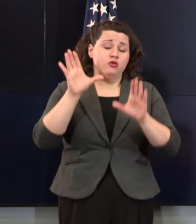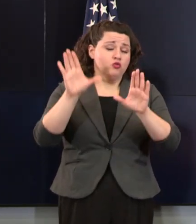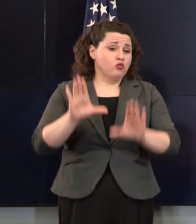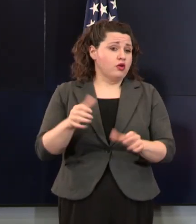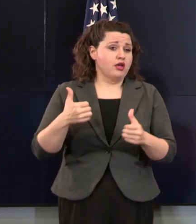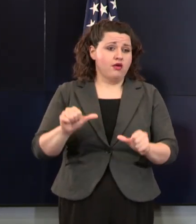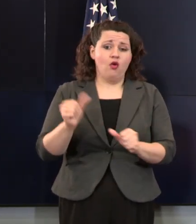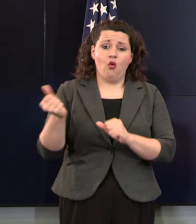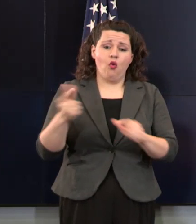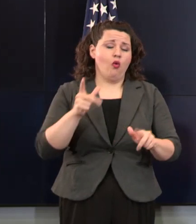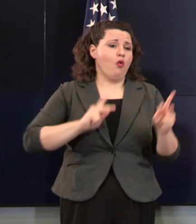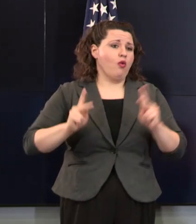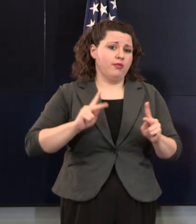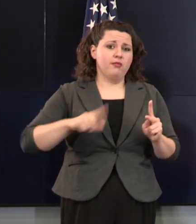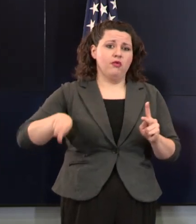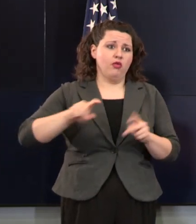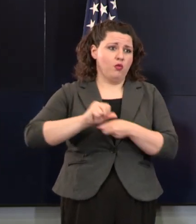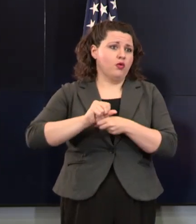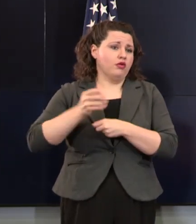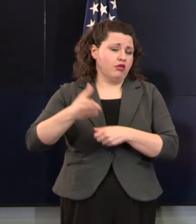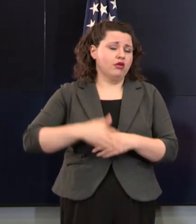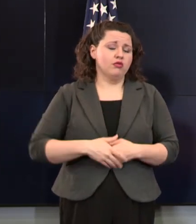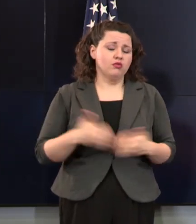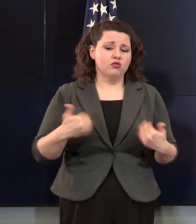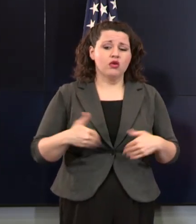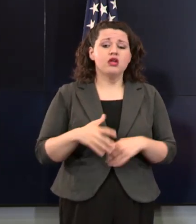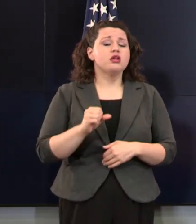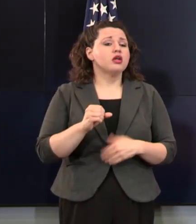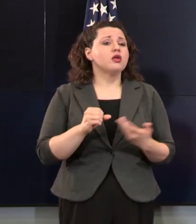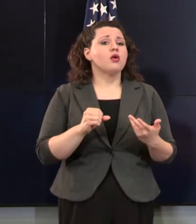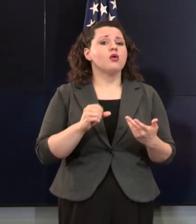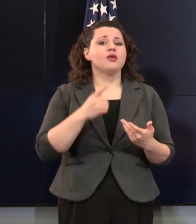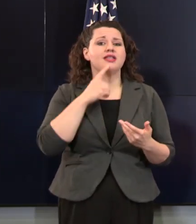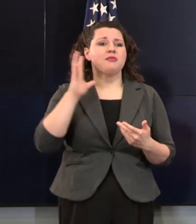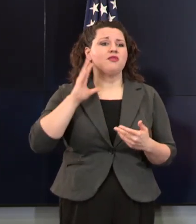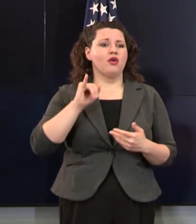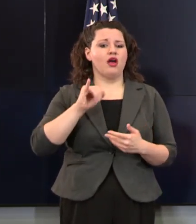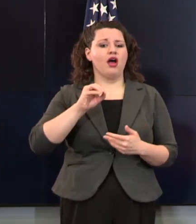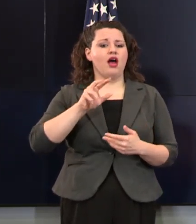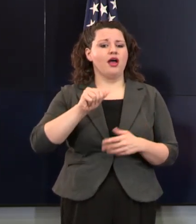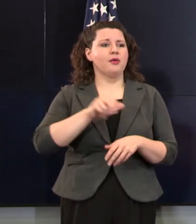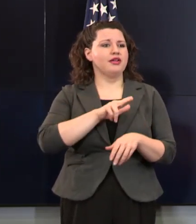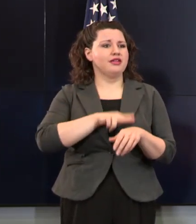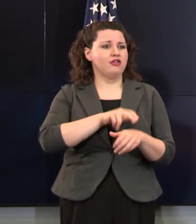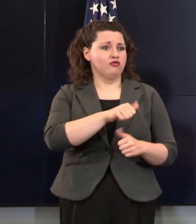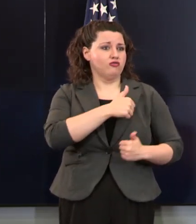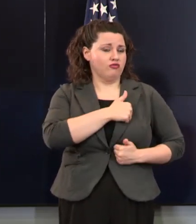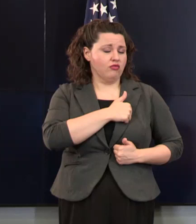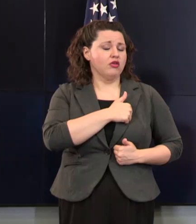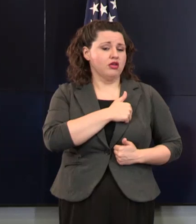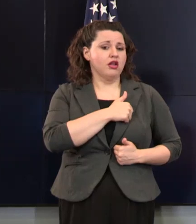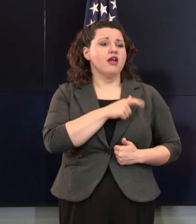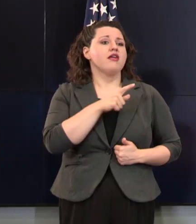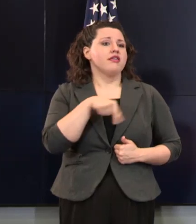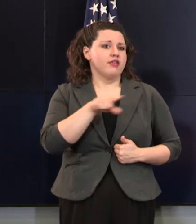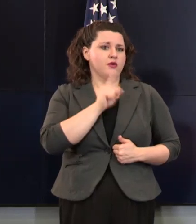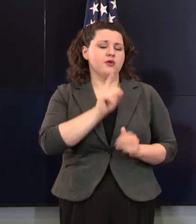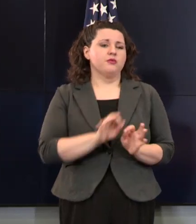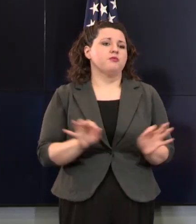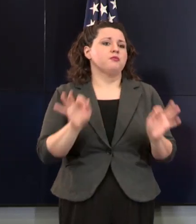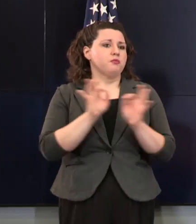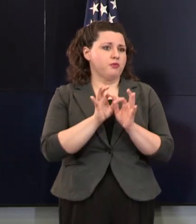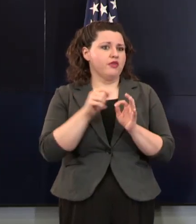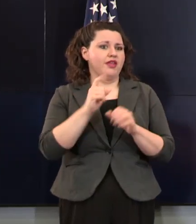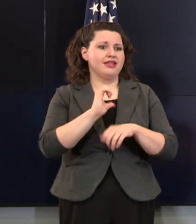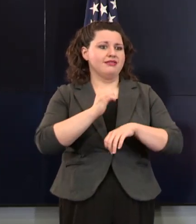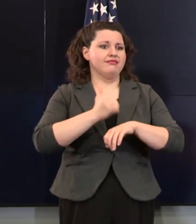by everyone at the facility. So as I've said before, the Guard is the ones that is instrumental in helping us set